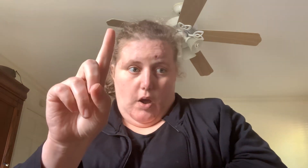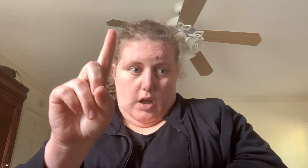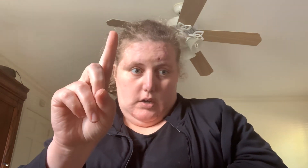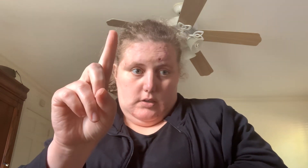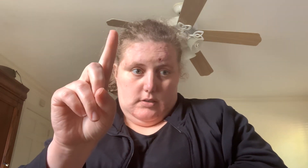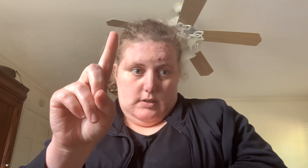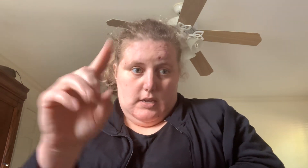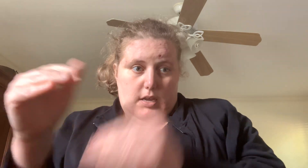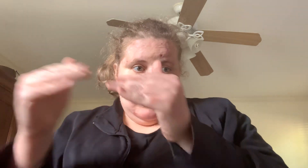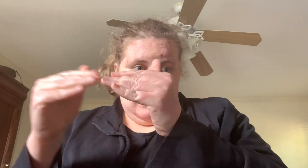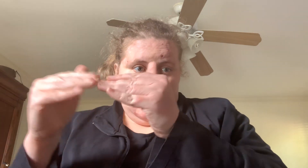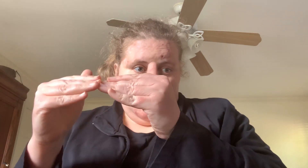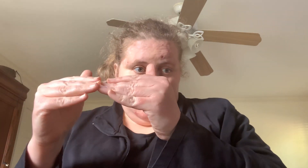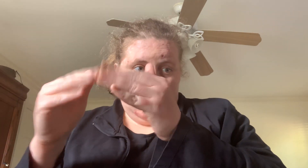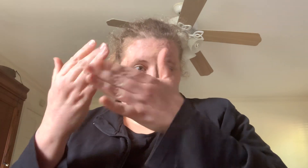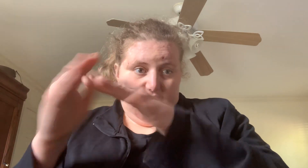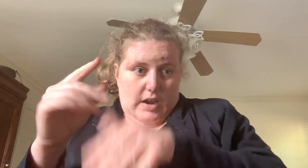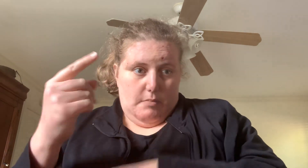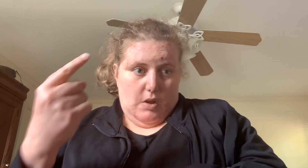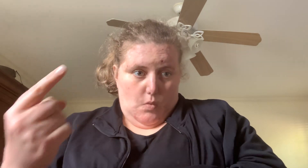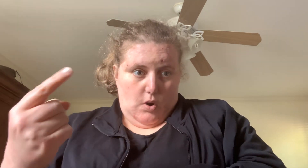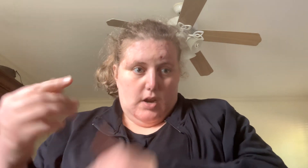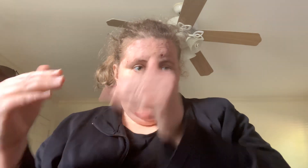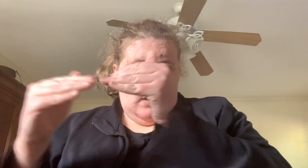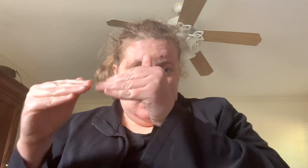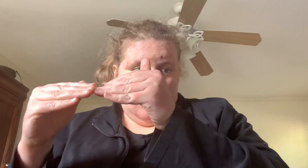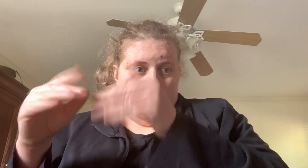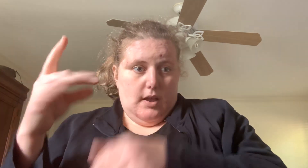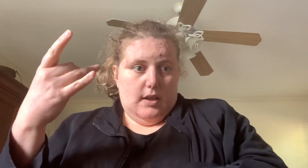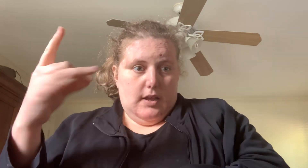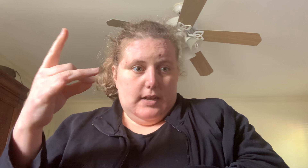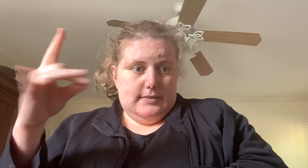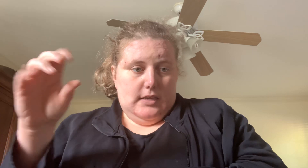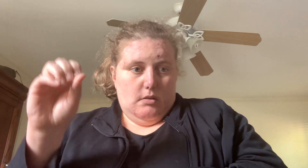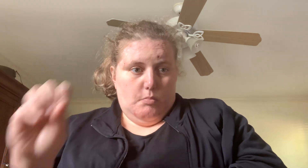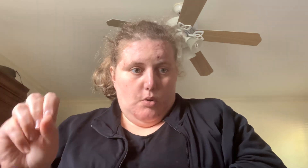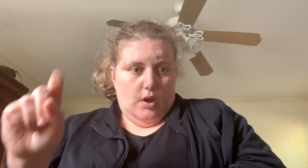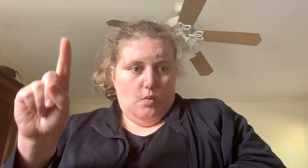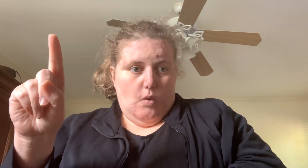18.19 grams of H2O.